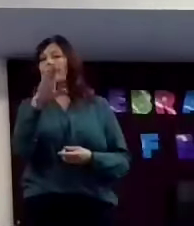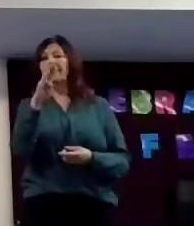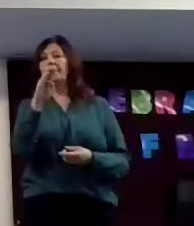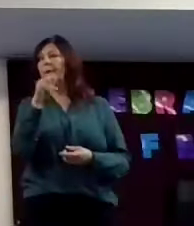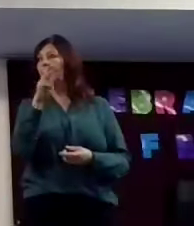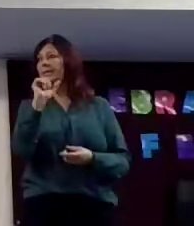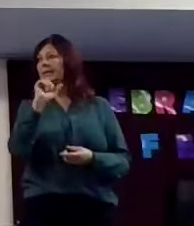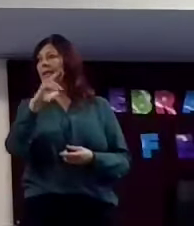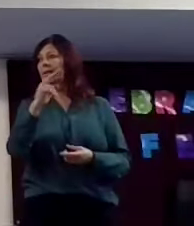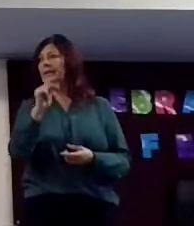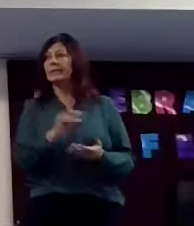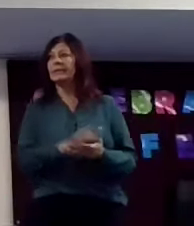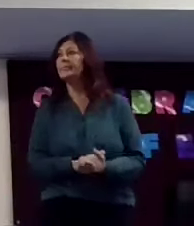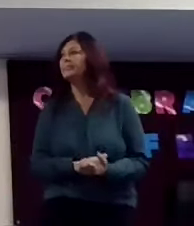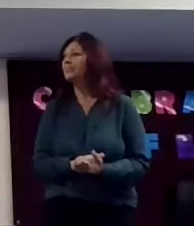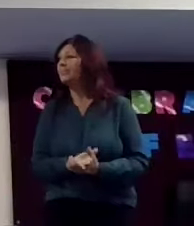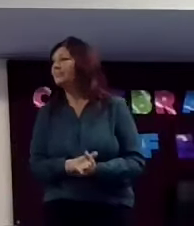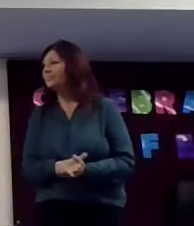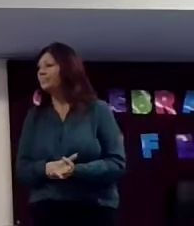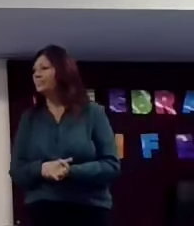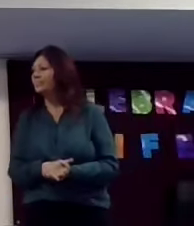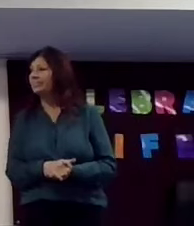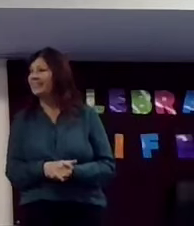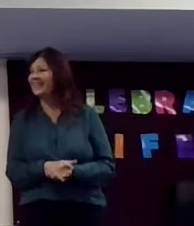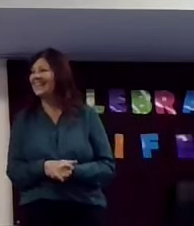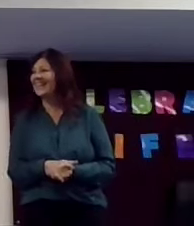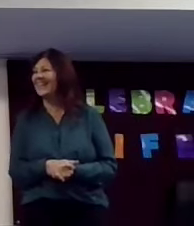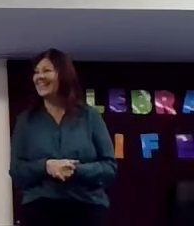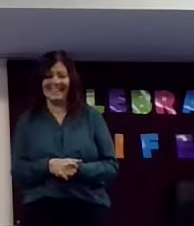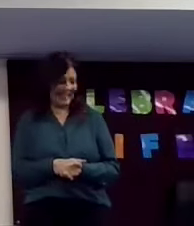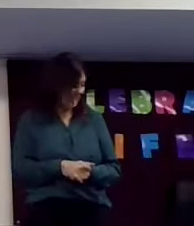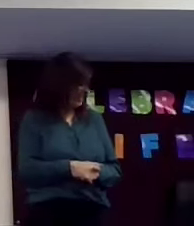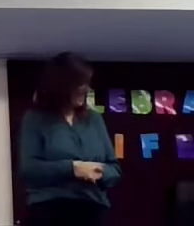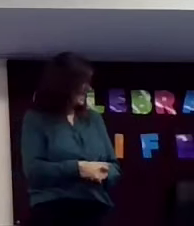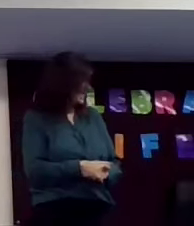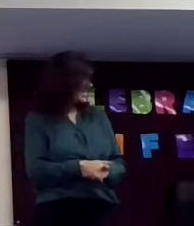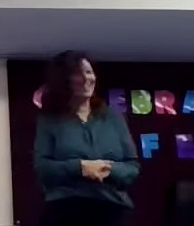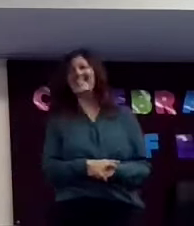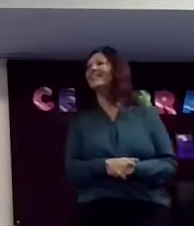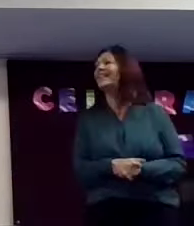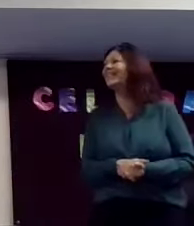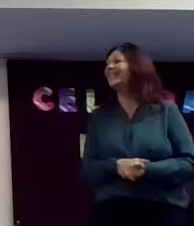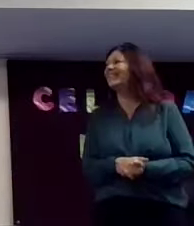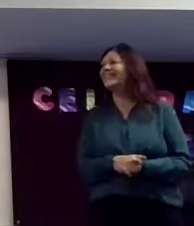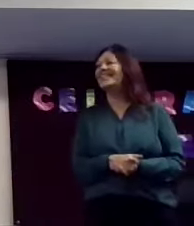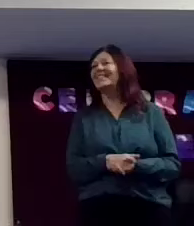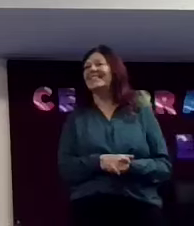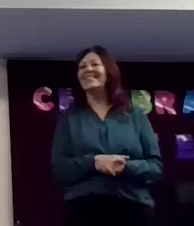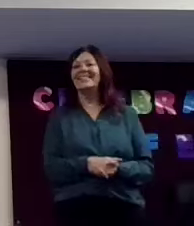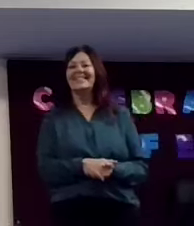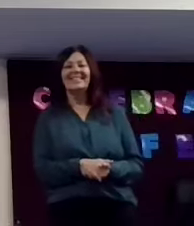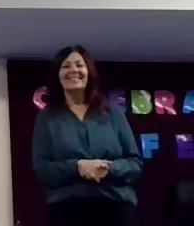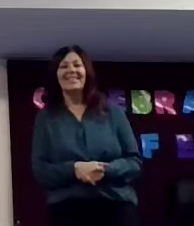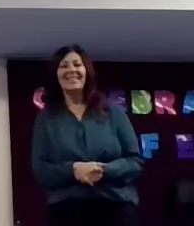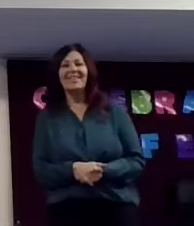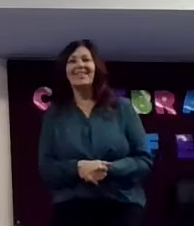Bobsing. Yeah. Lean too much on this. Oh, okay, I won't lean at all. How's